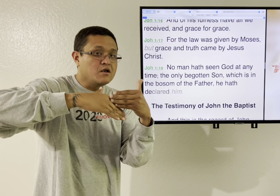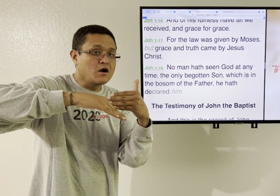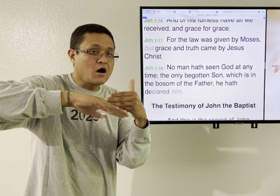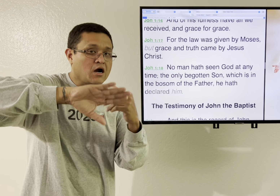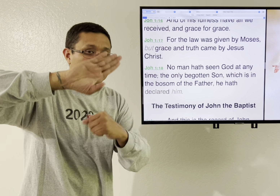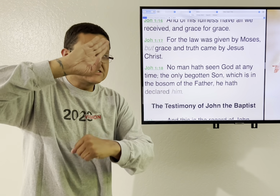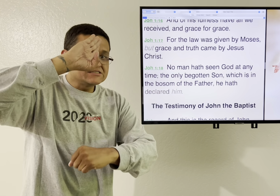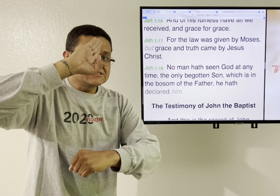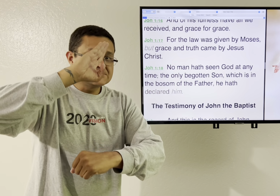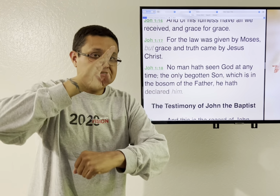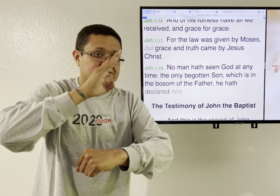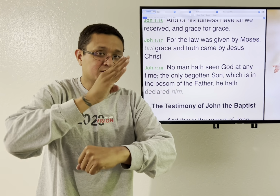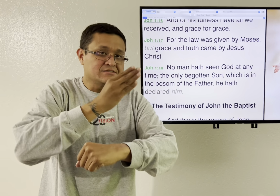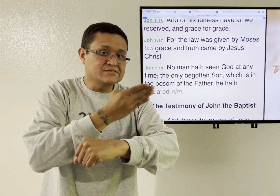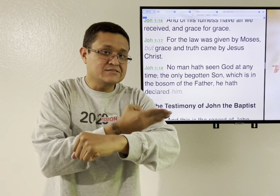begotten Son.